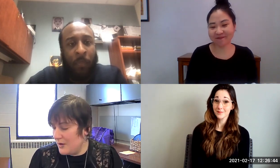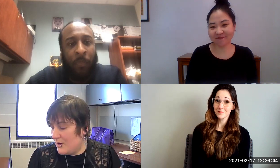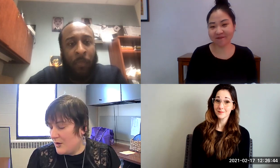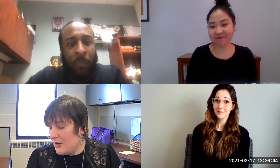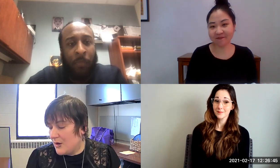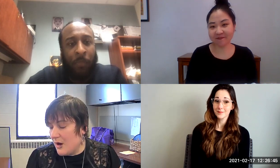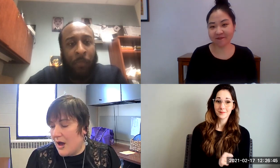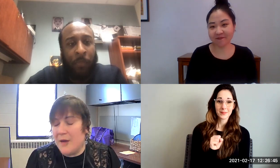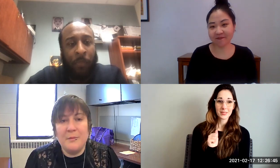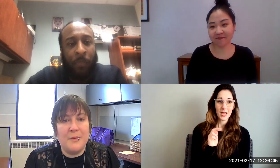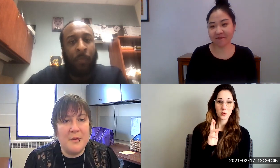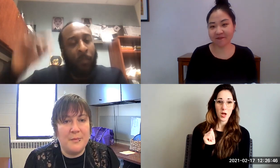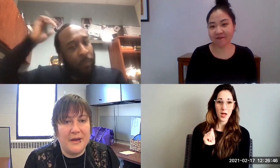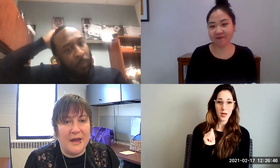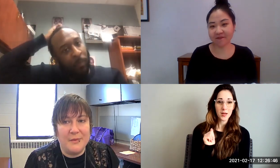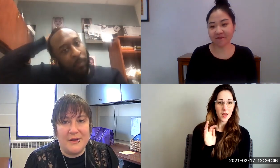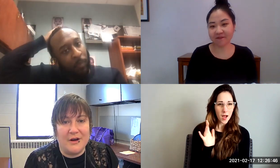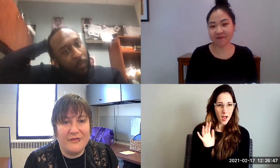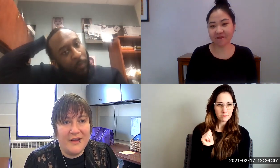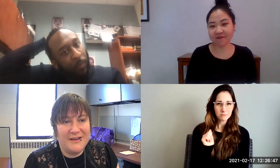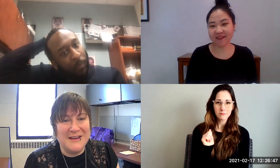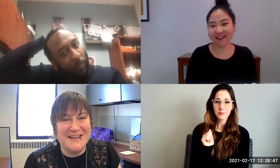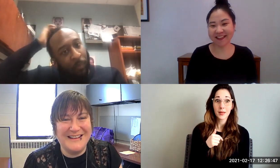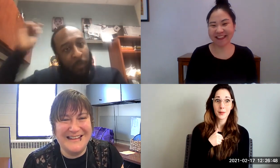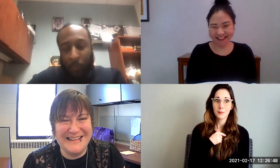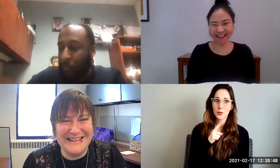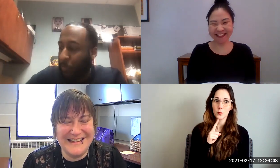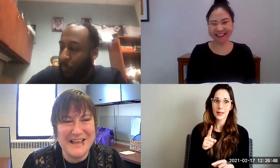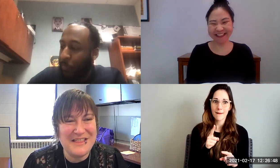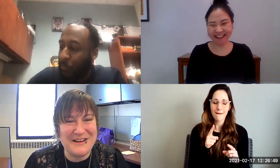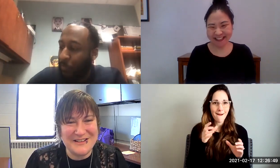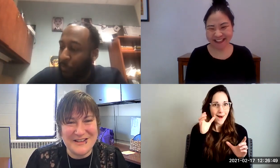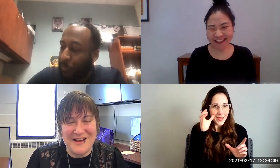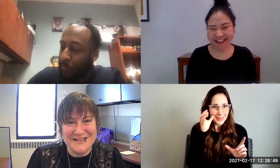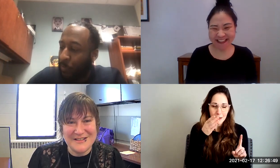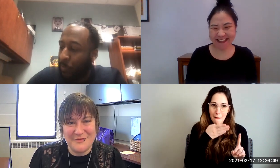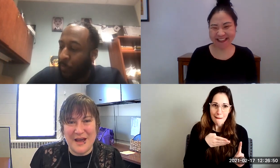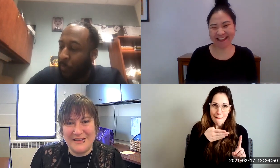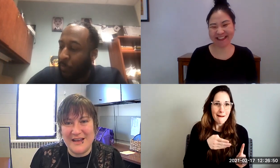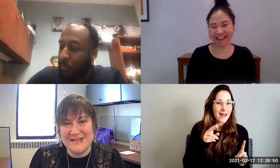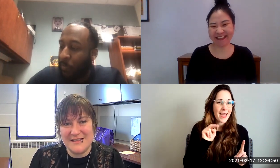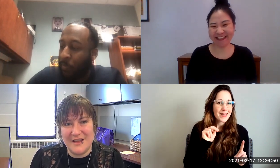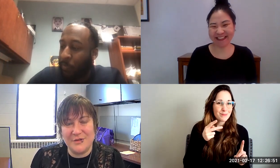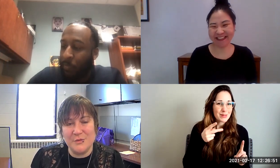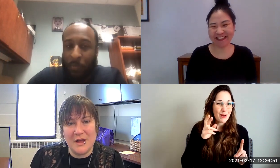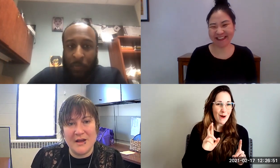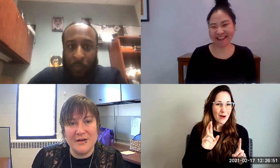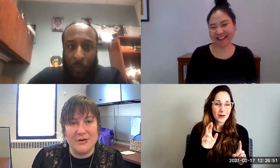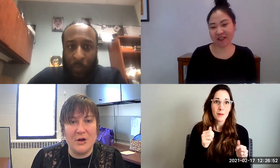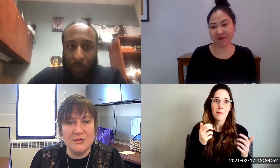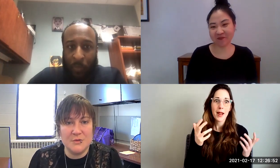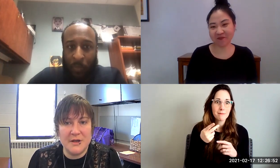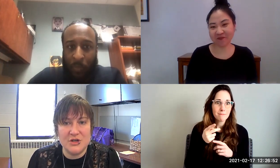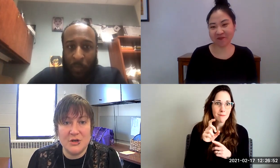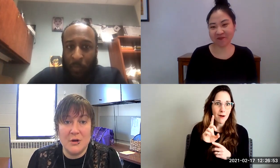I'm a big NPR fan. There are tons of podcasts like Throughline